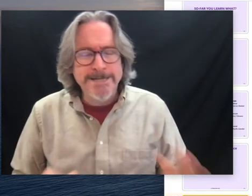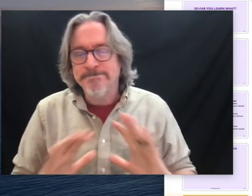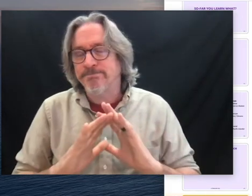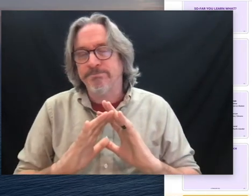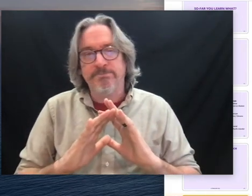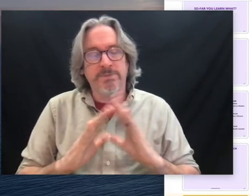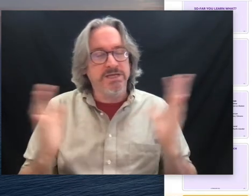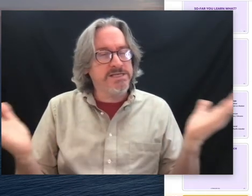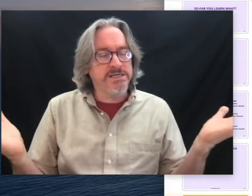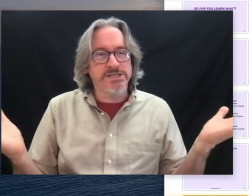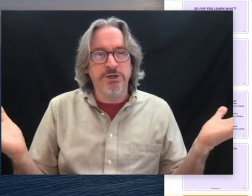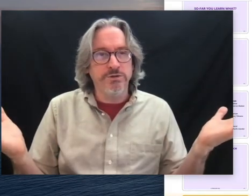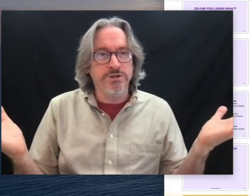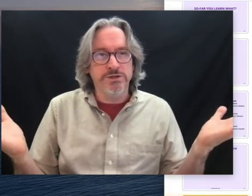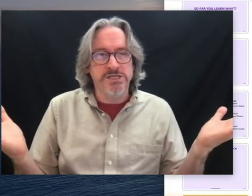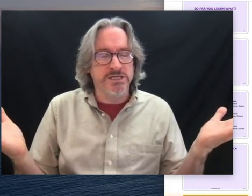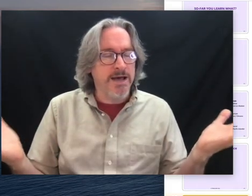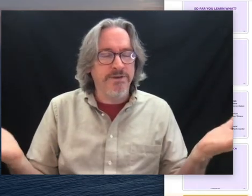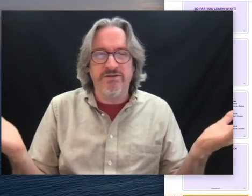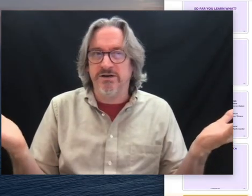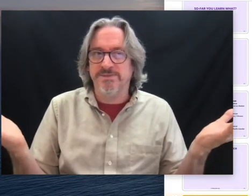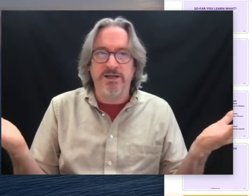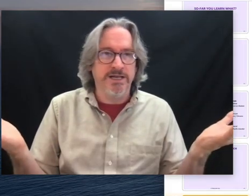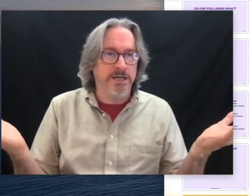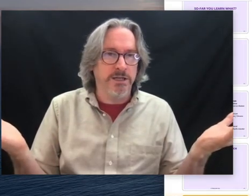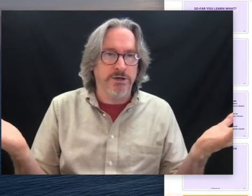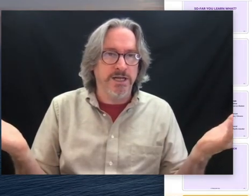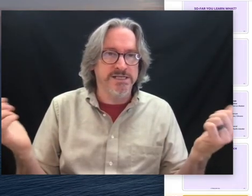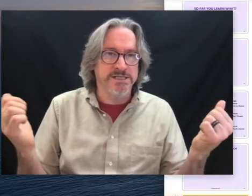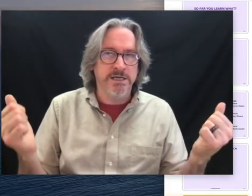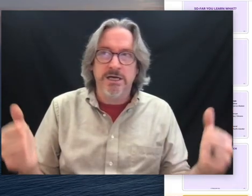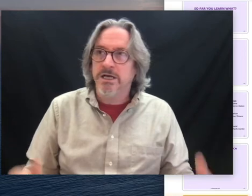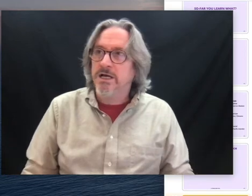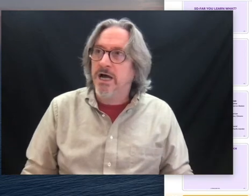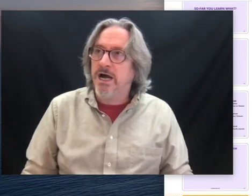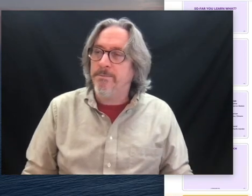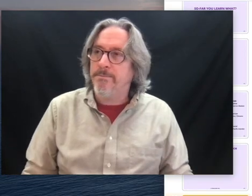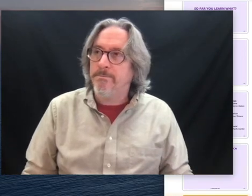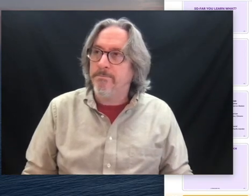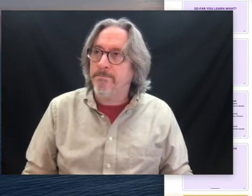1.3, this is huge sloppy fingerspelling alert. It's,